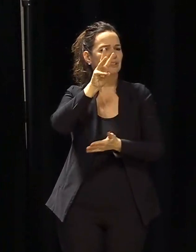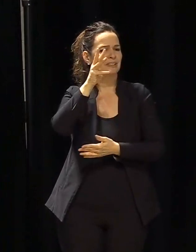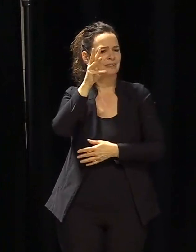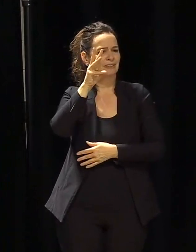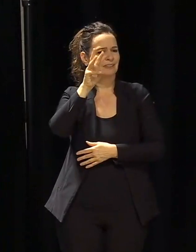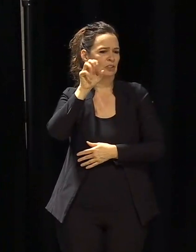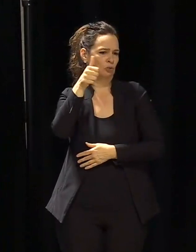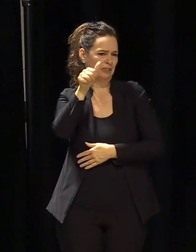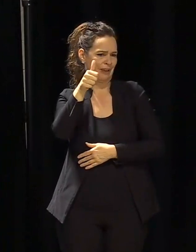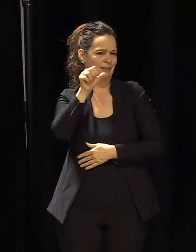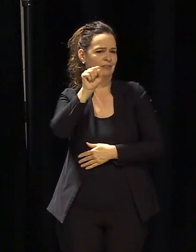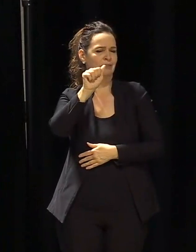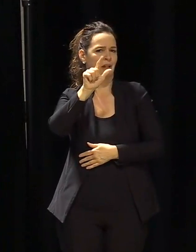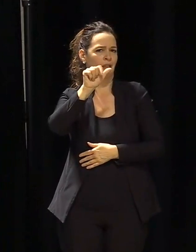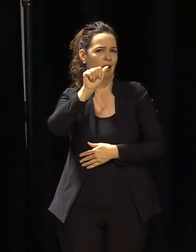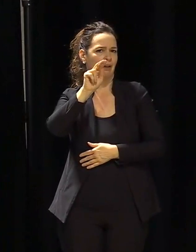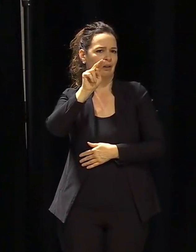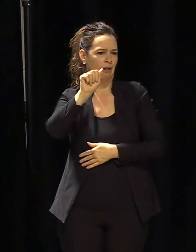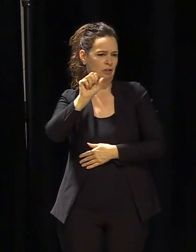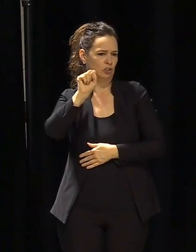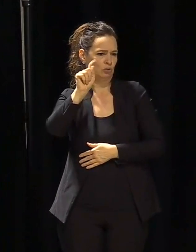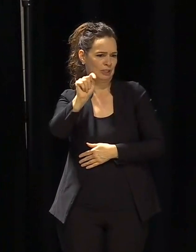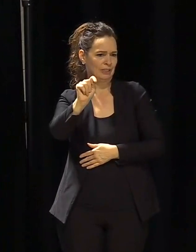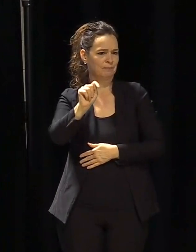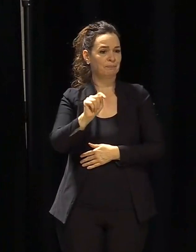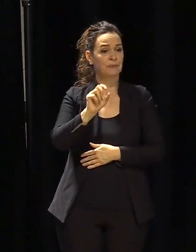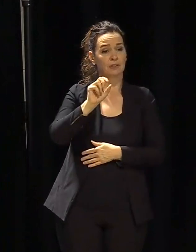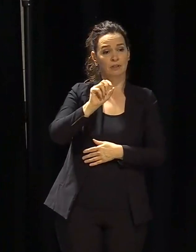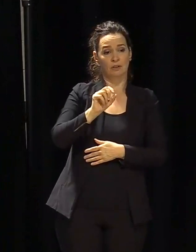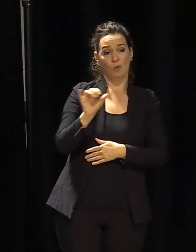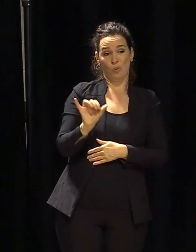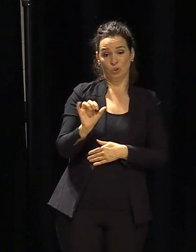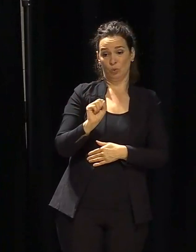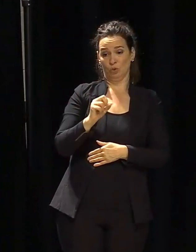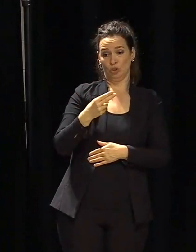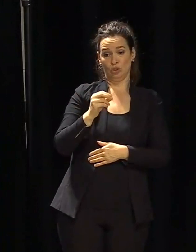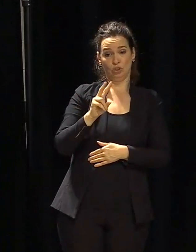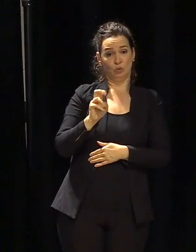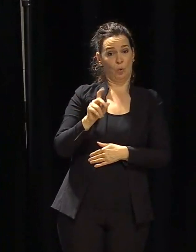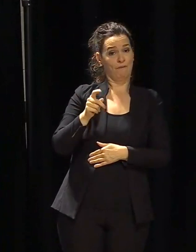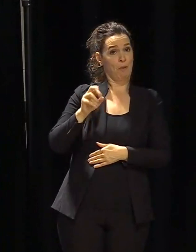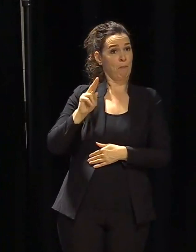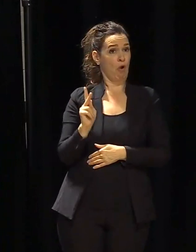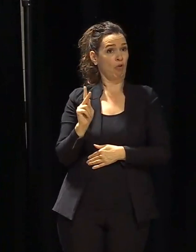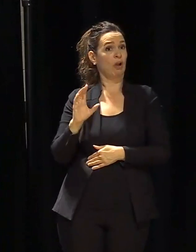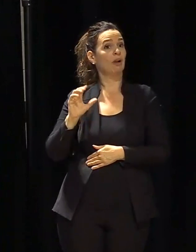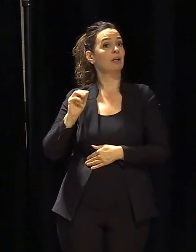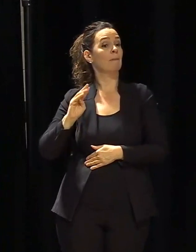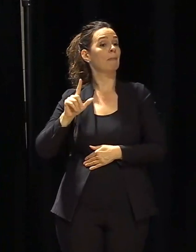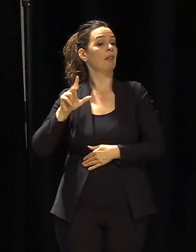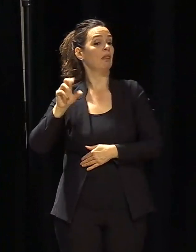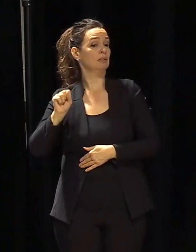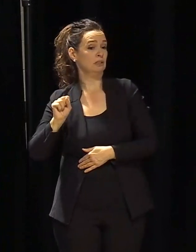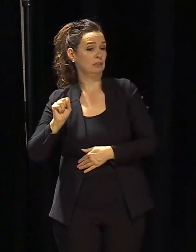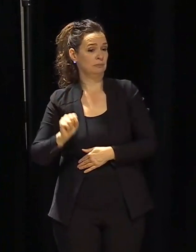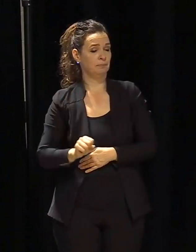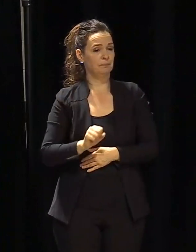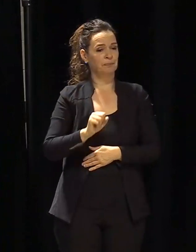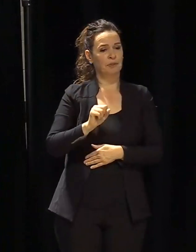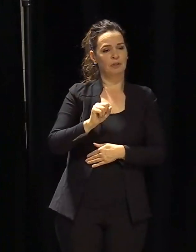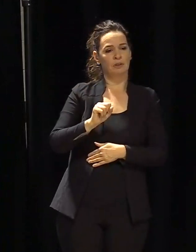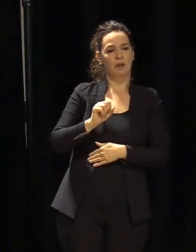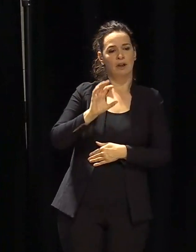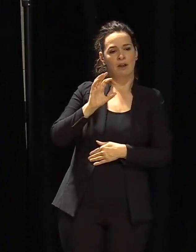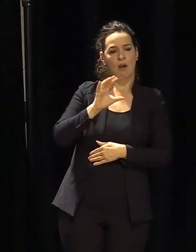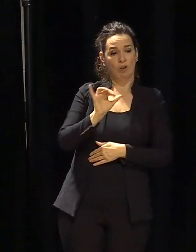Street. Please pre-register and get a test. Again, we're going into neighborhoods because